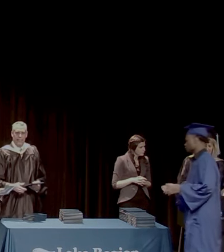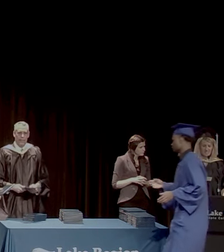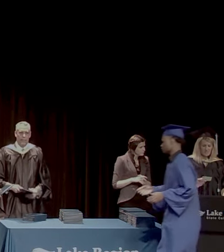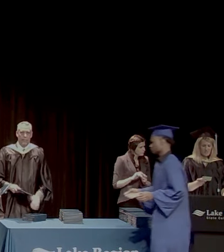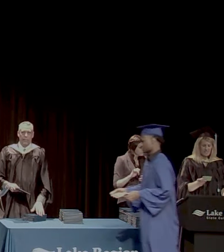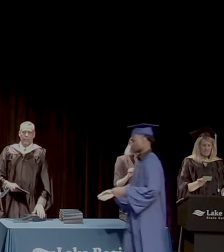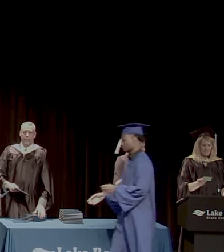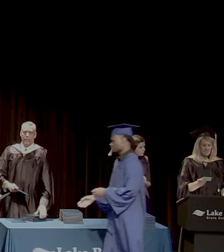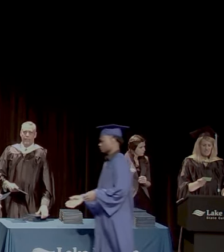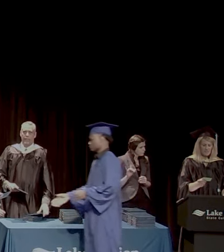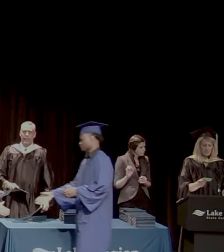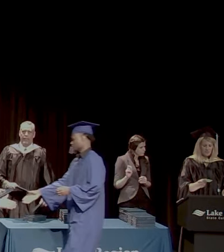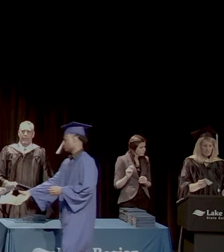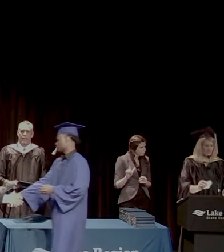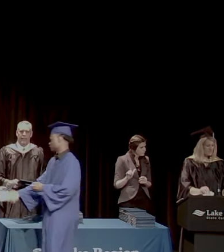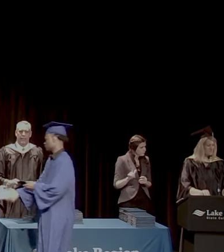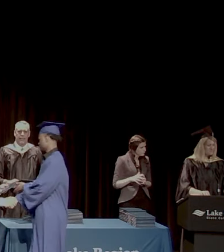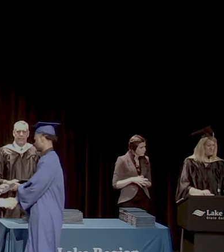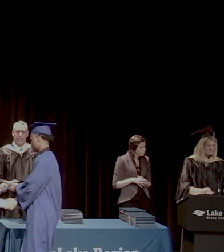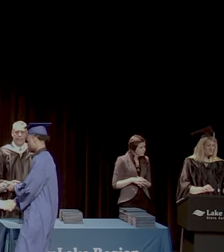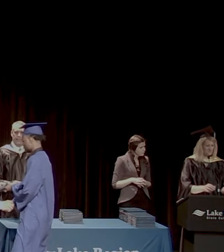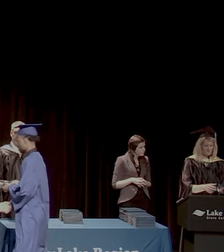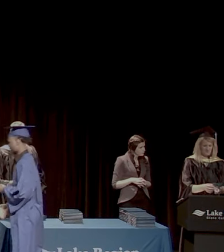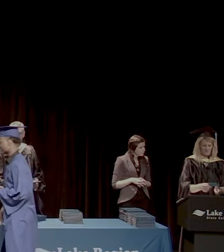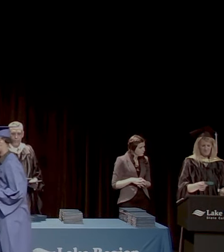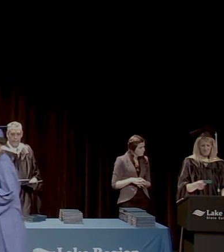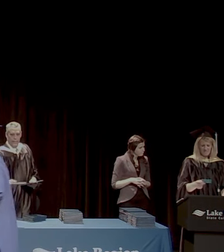Jordan Lynn, Associate in Arts, Liberal Arts.